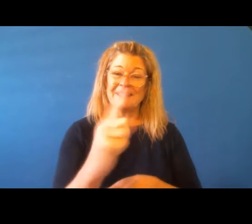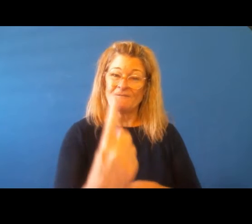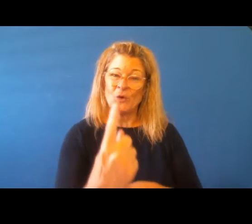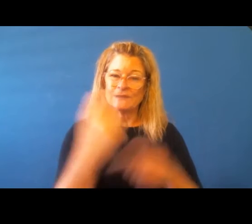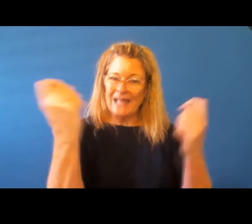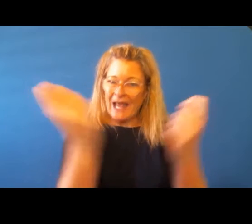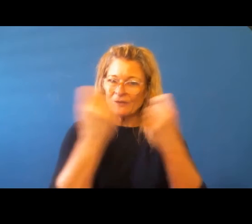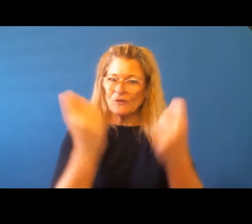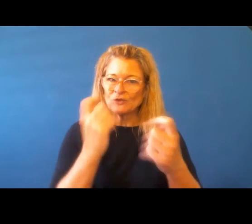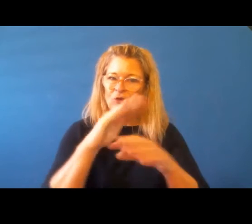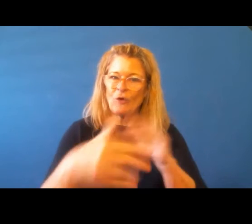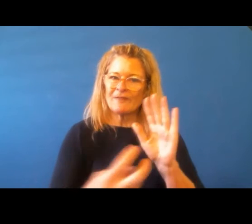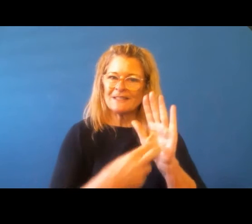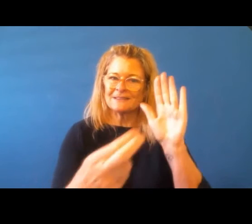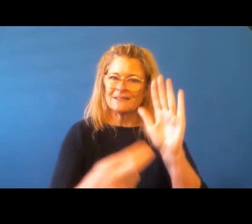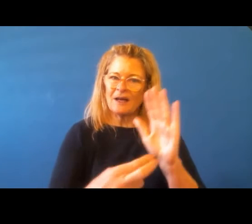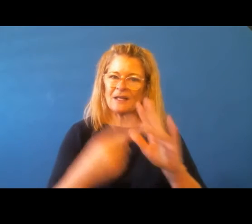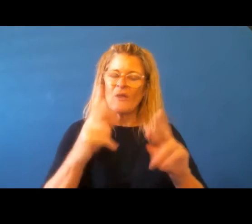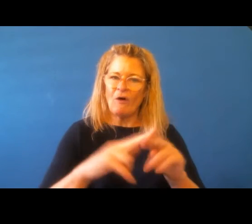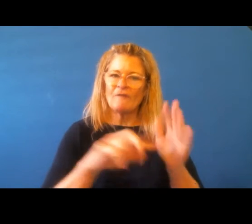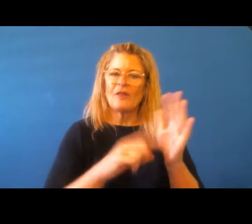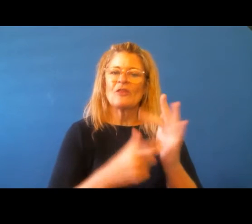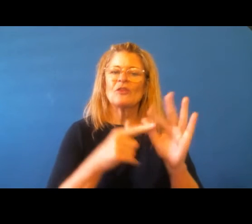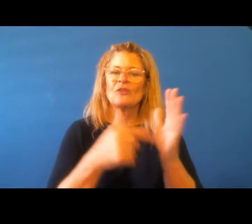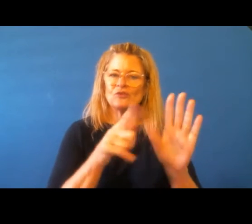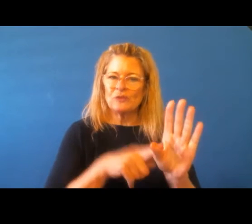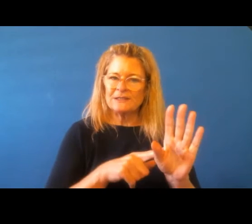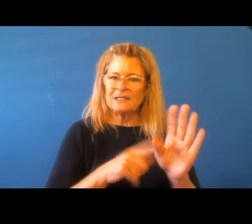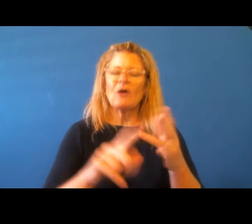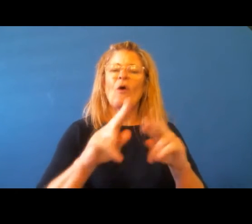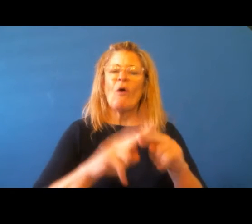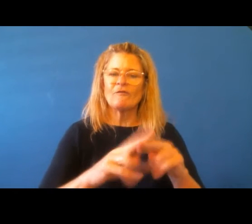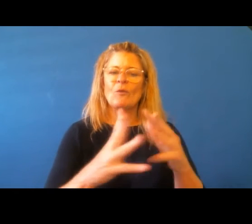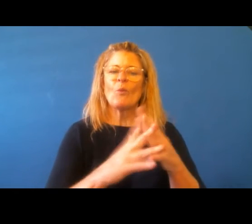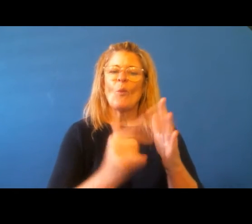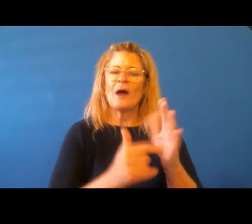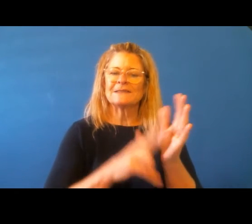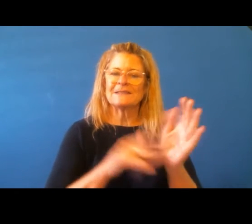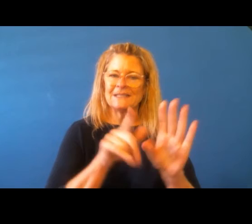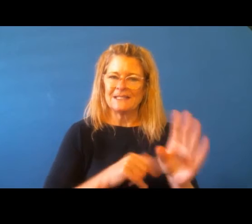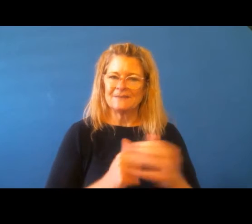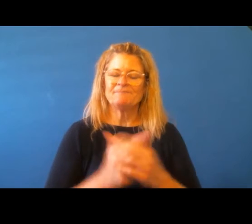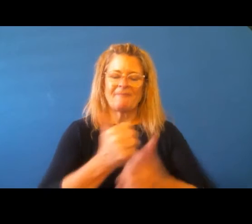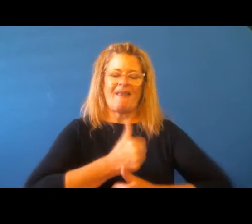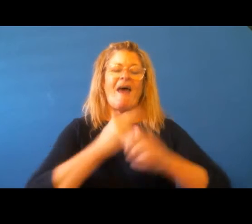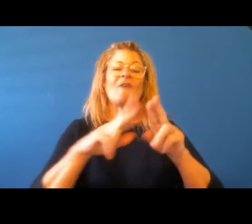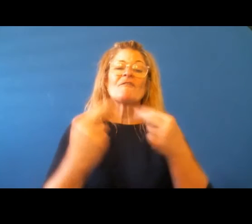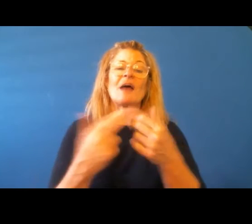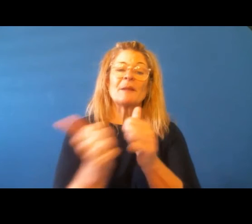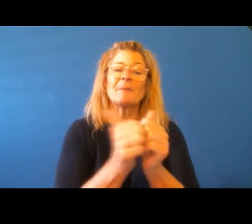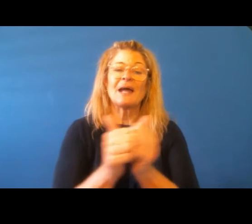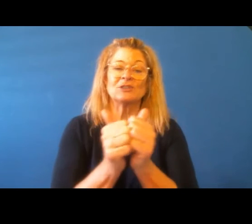of Te Tiriti o Waitangi, the Treaty of Waitangi, our founding partnership between Māori and the British